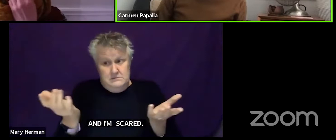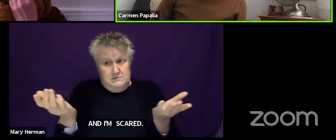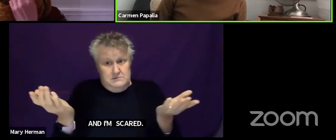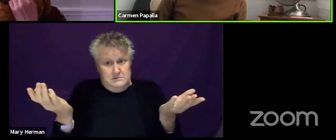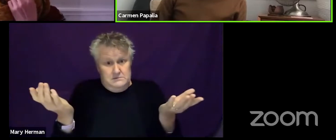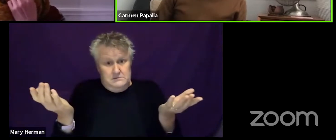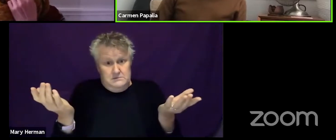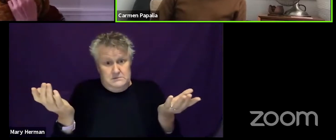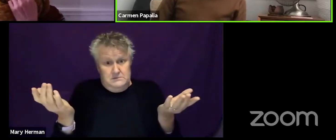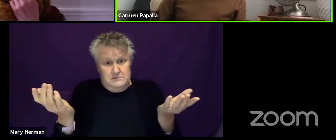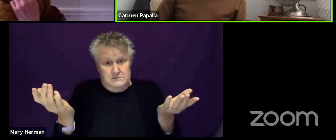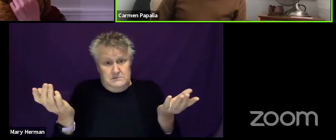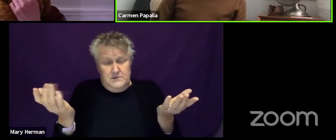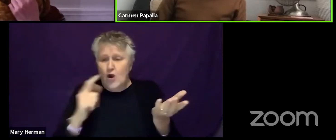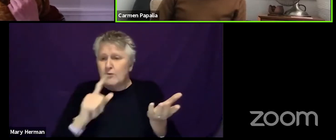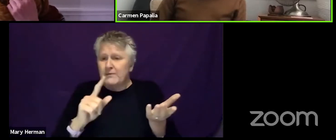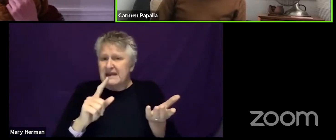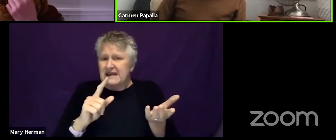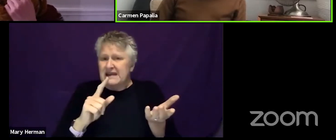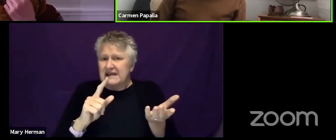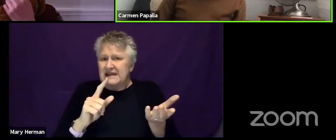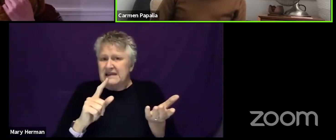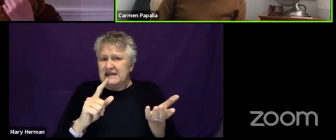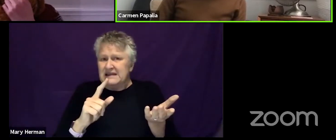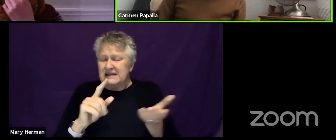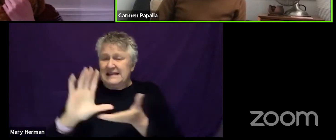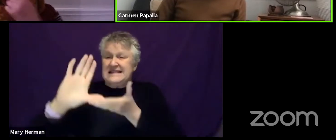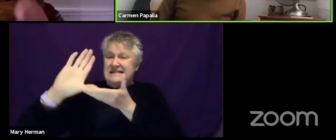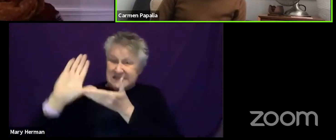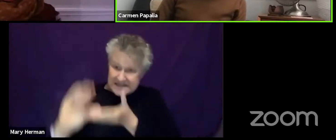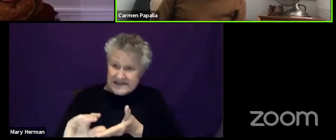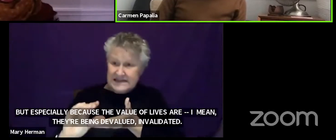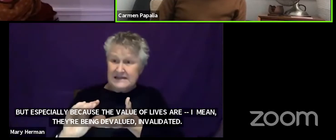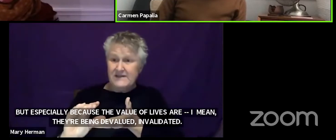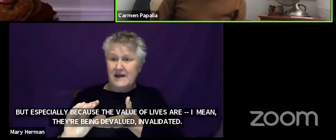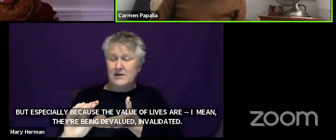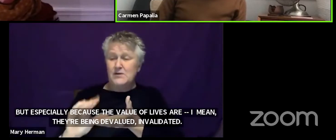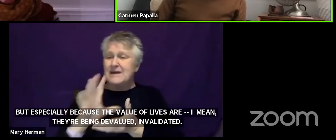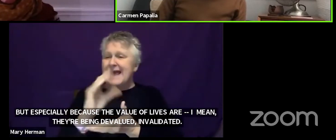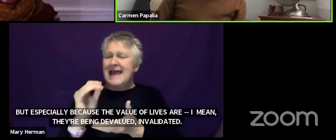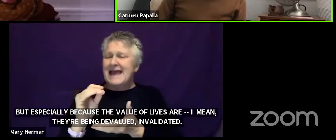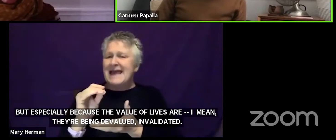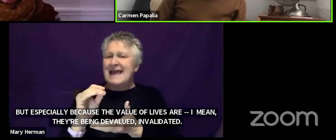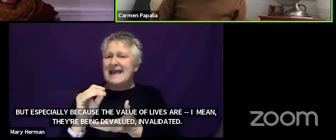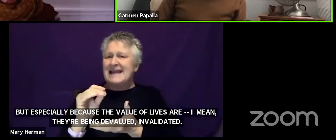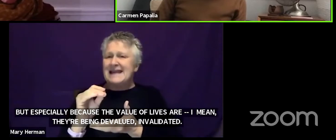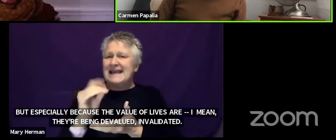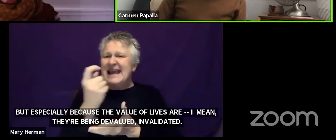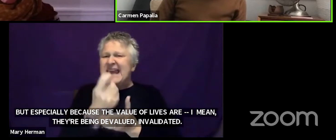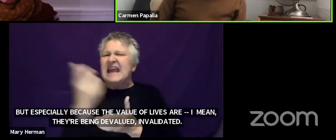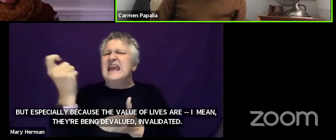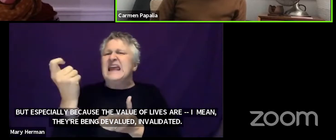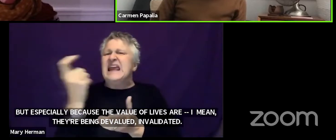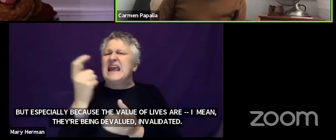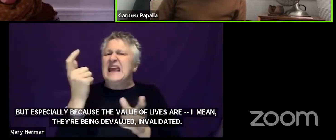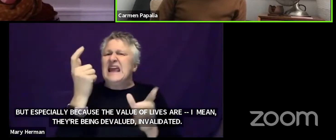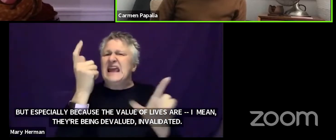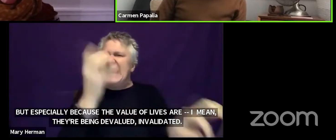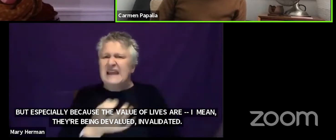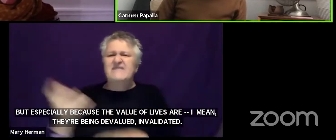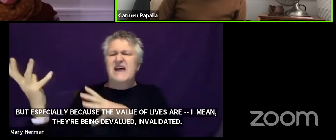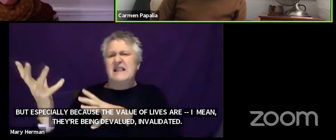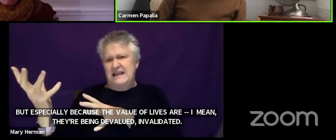they're being devalued, invalidated. And yeah, but I think the way that we